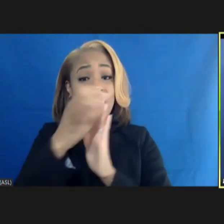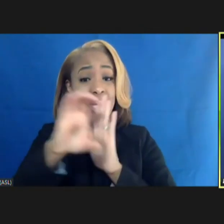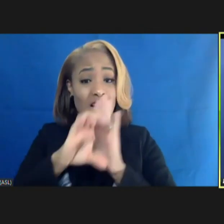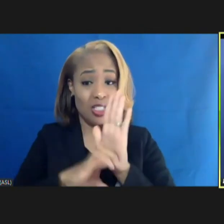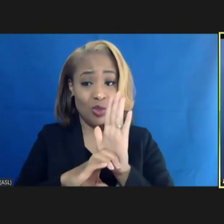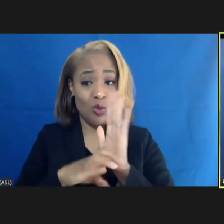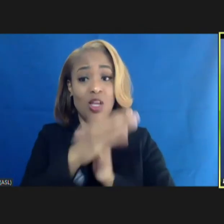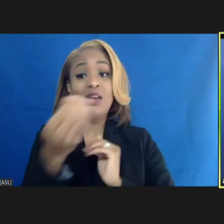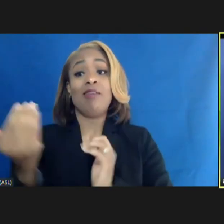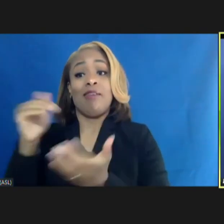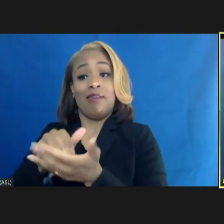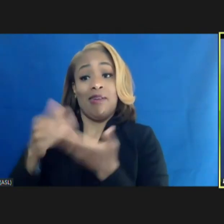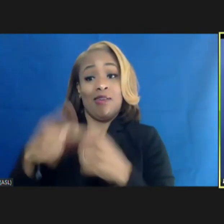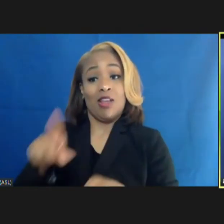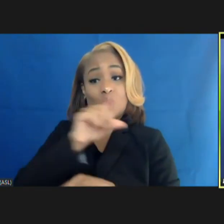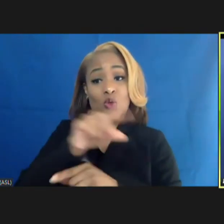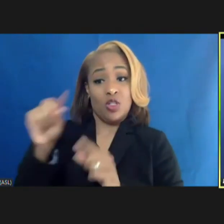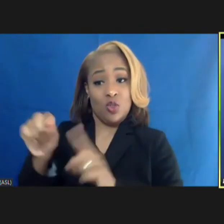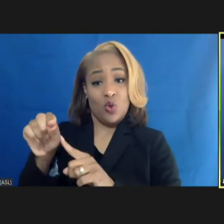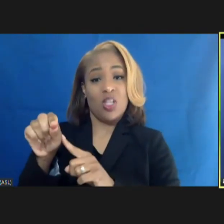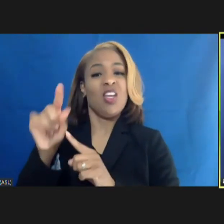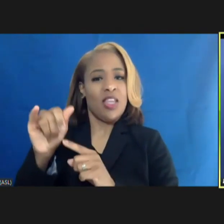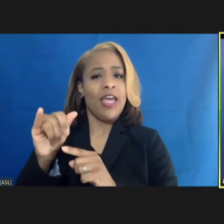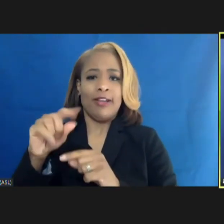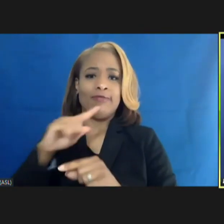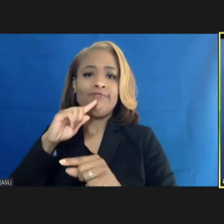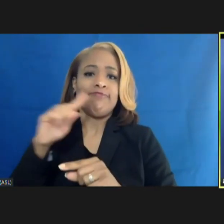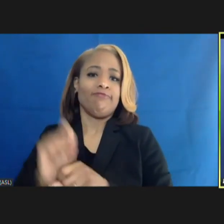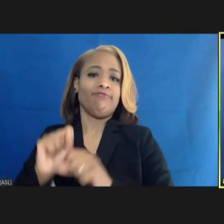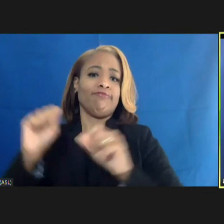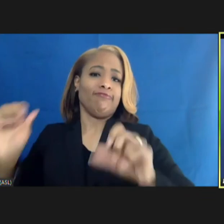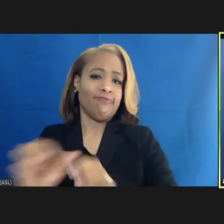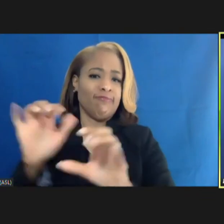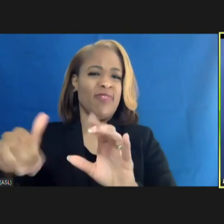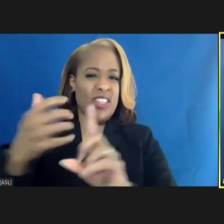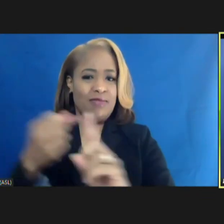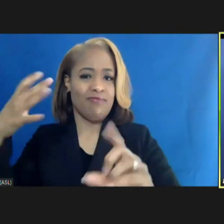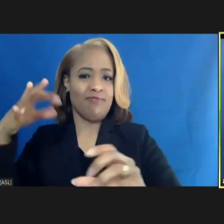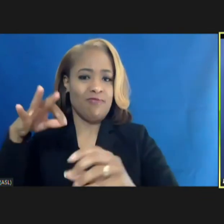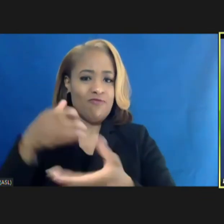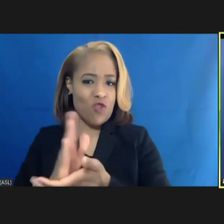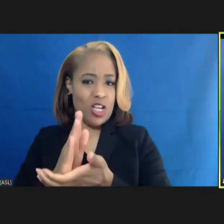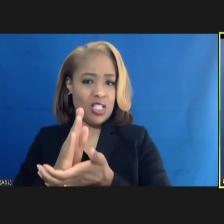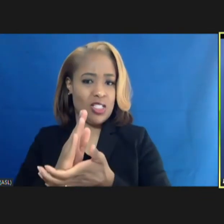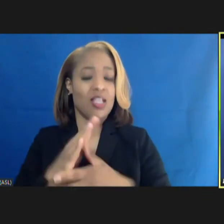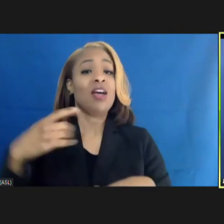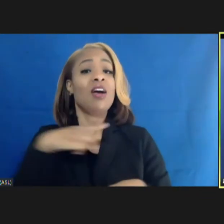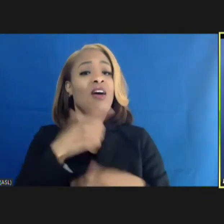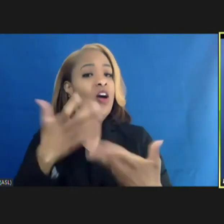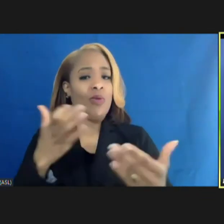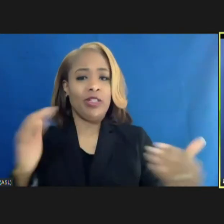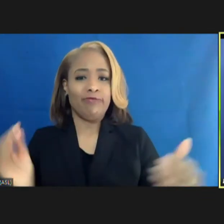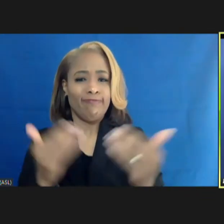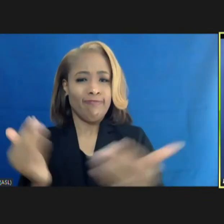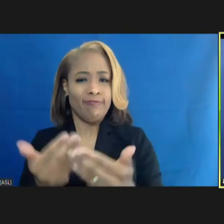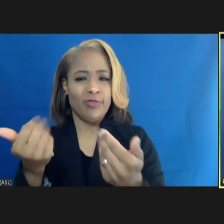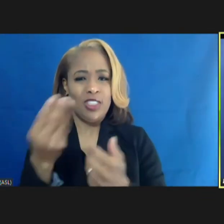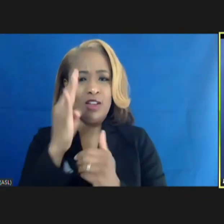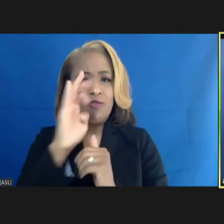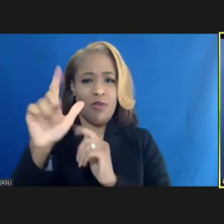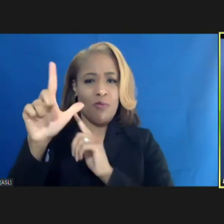2020 when they exercised those expanded rights. Legislators have already introduced numerous bills that align with our